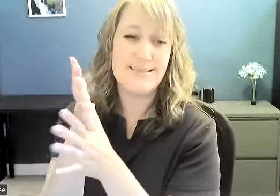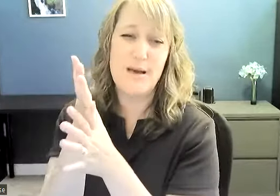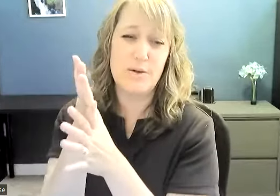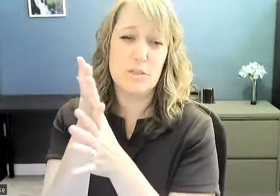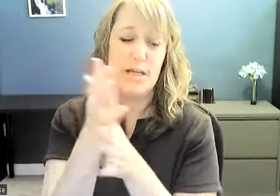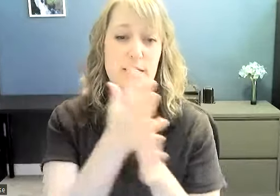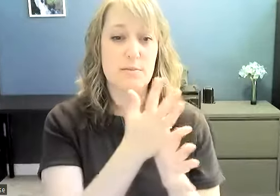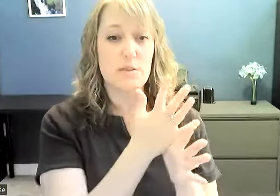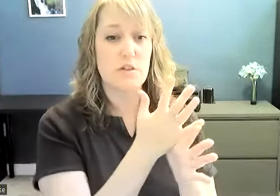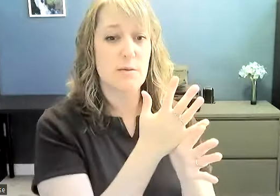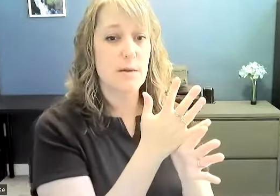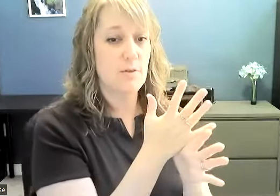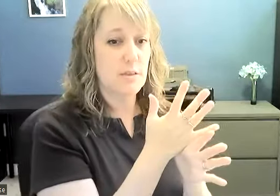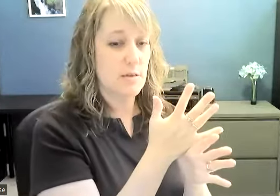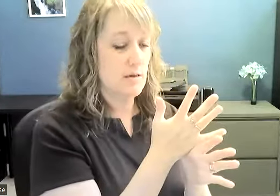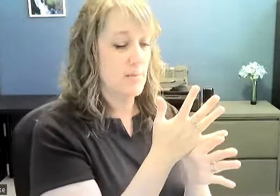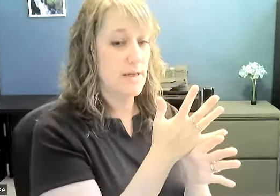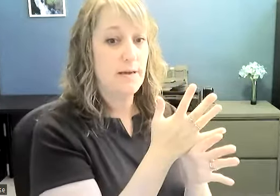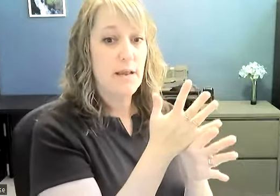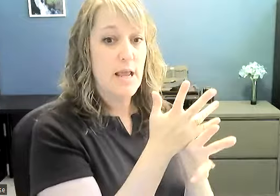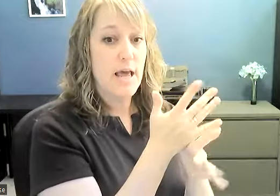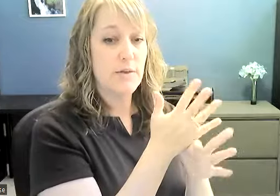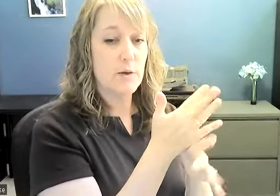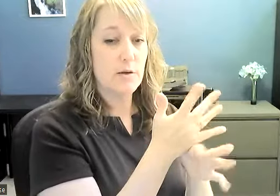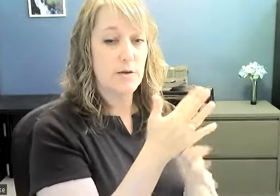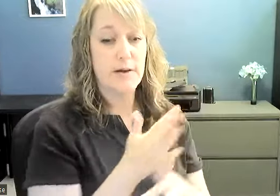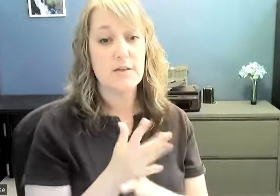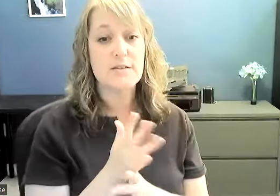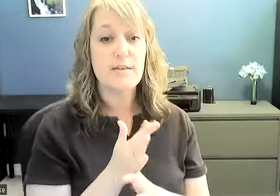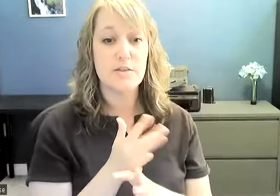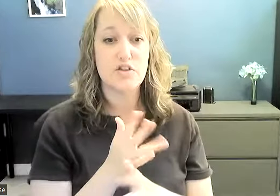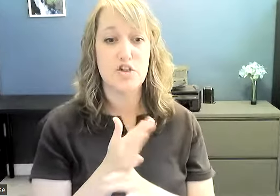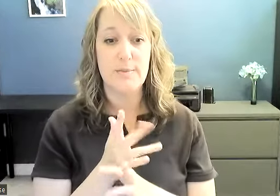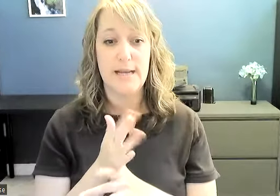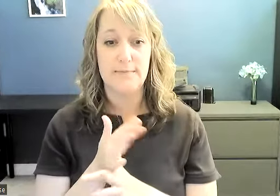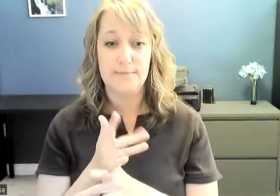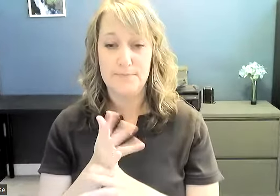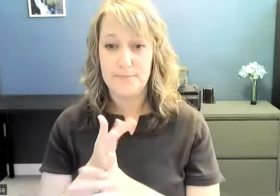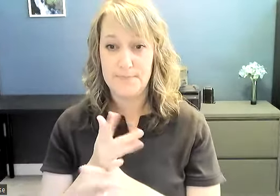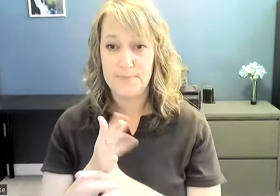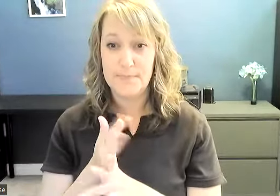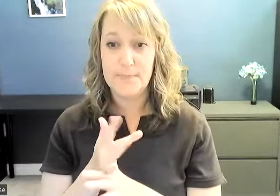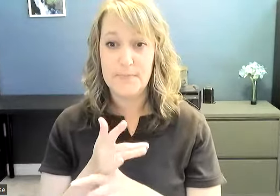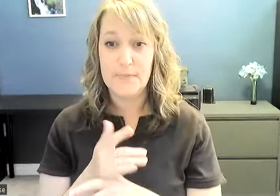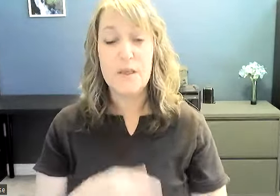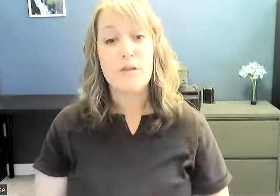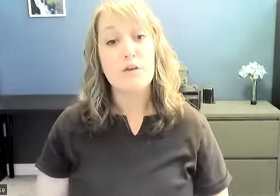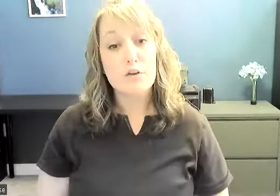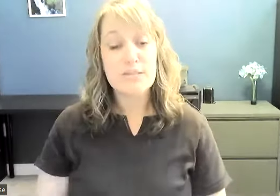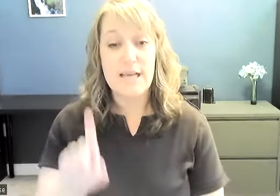matter which hand is which, dominant versus non-dominant, and then you wiggle your fingers. That's Germany. The new sign